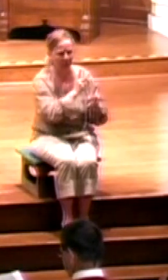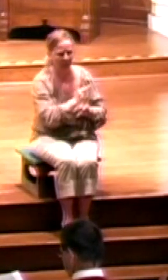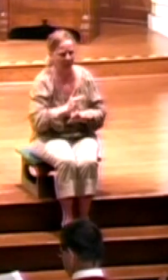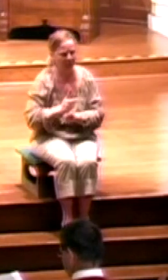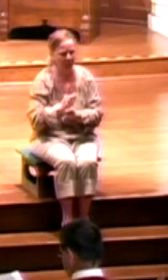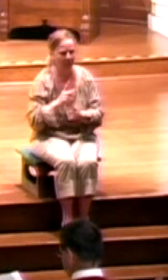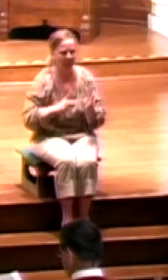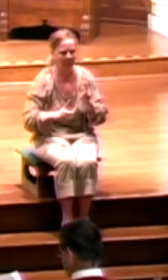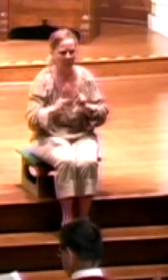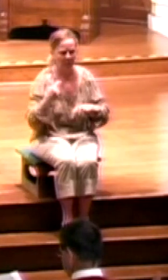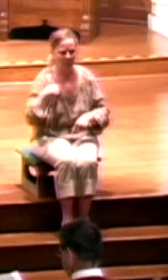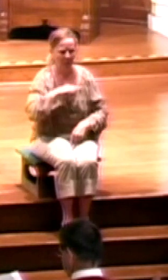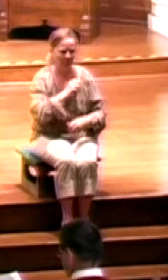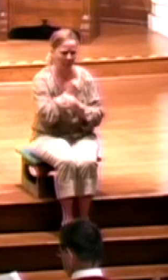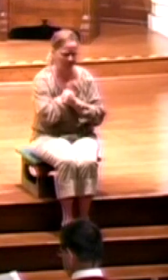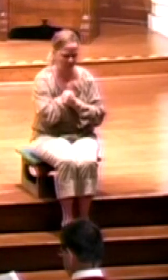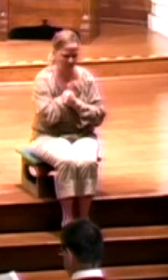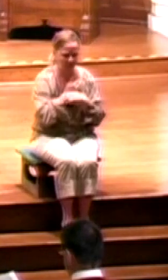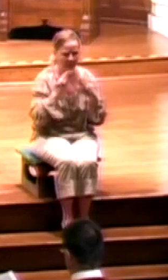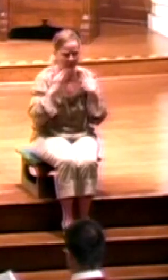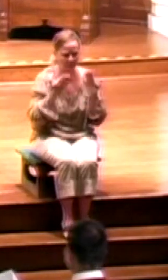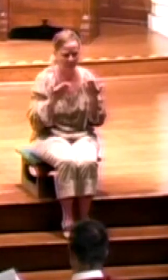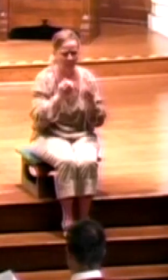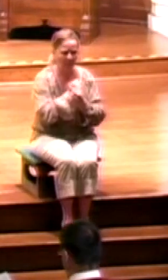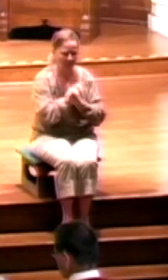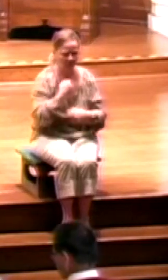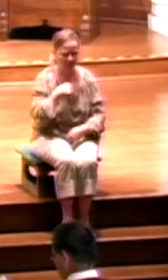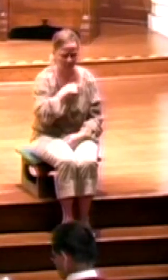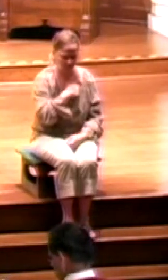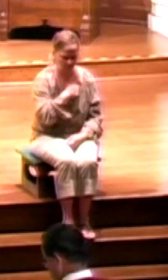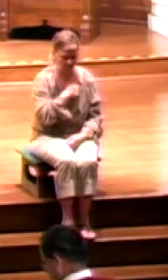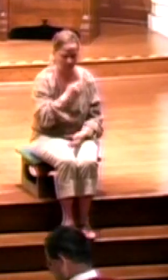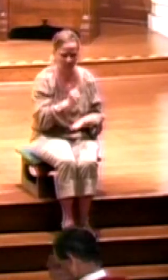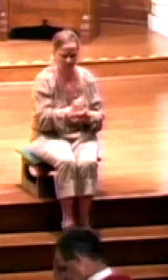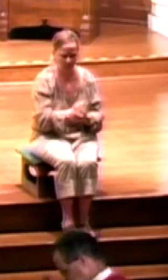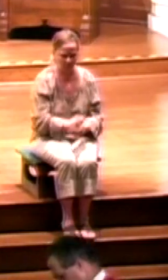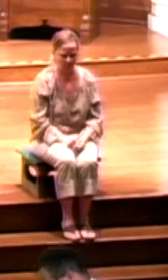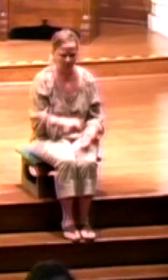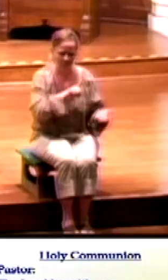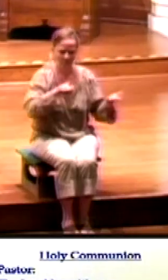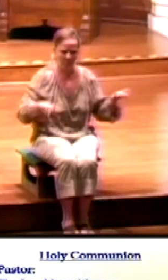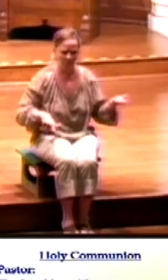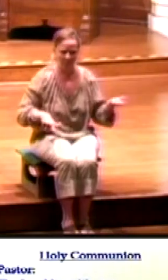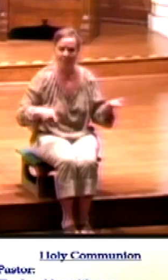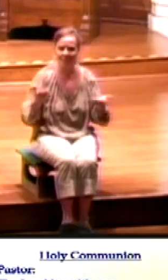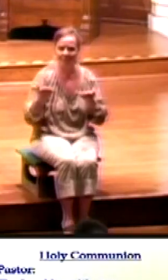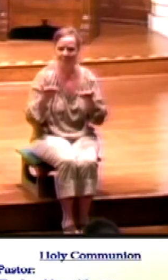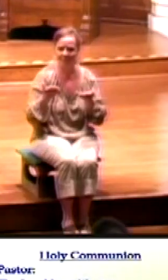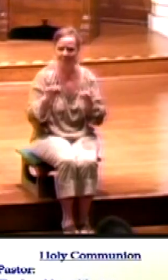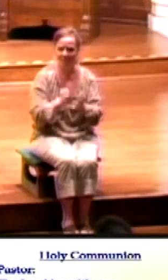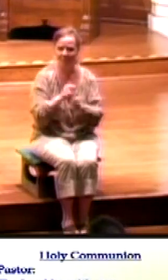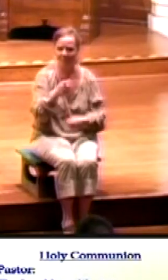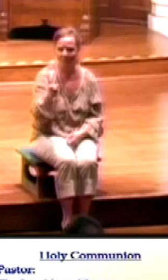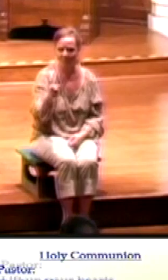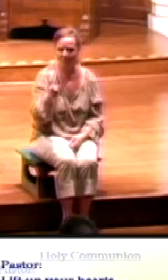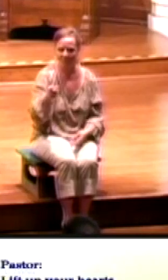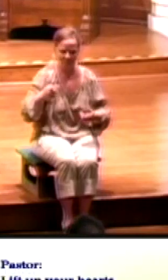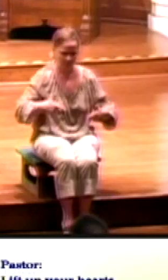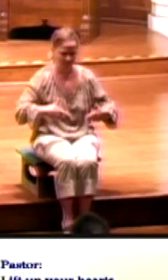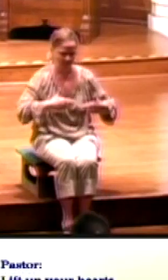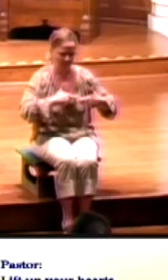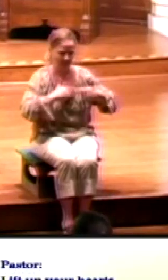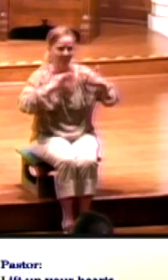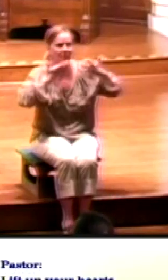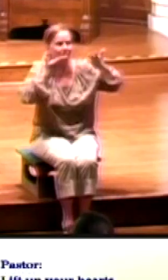we love. Thank you for loving us. Amen. The Lord be with you. And also with you. Lift up your